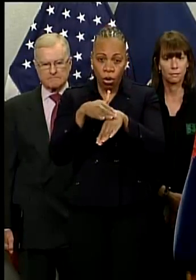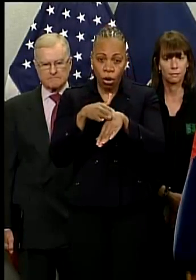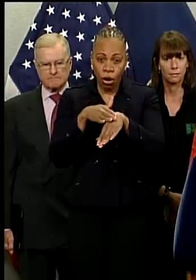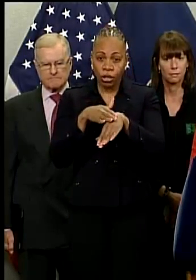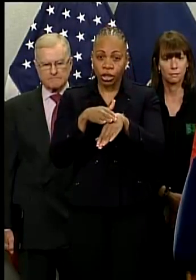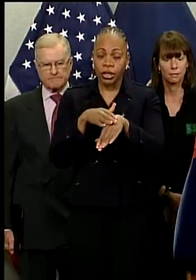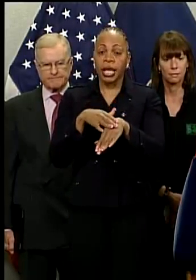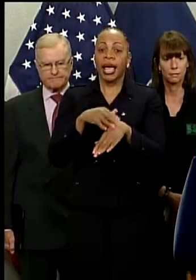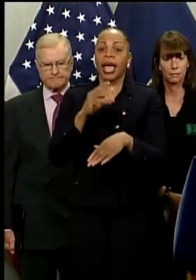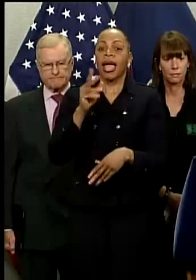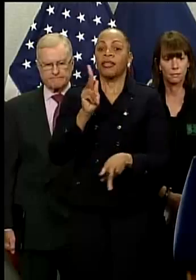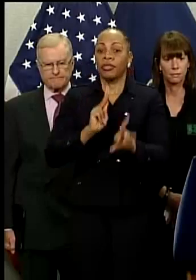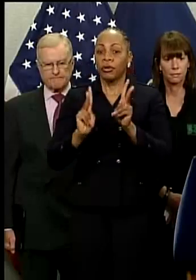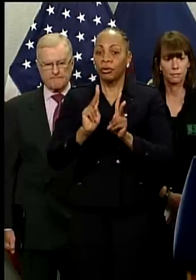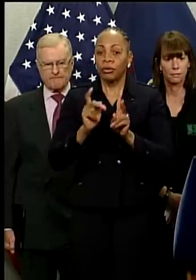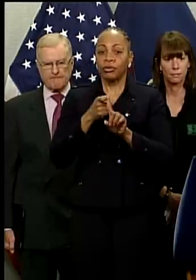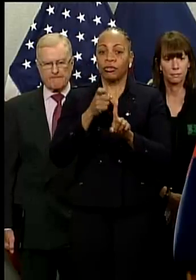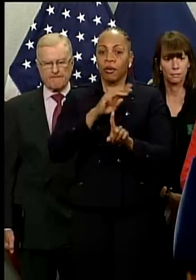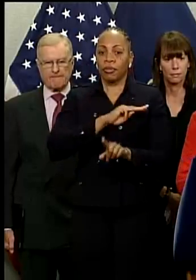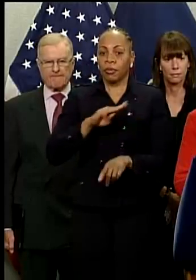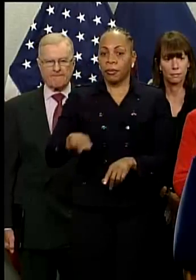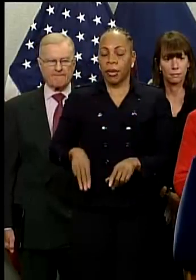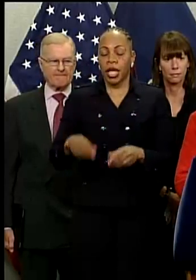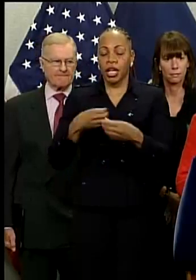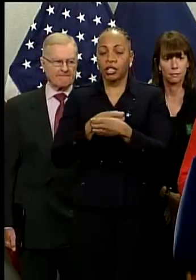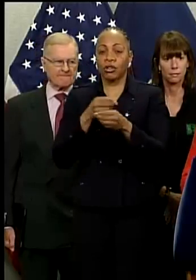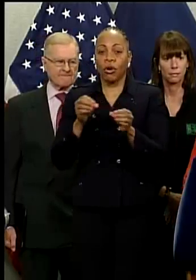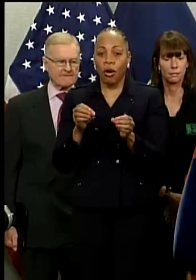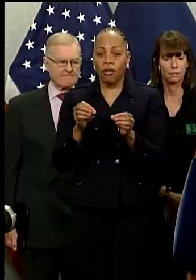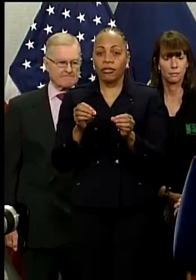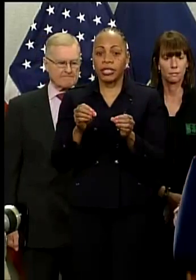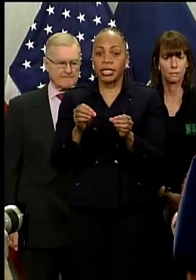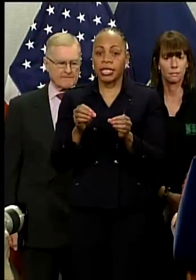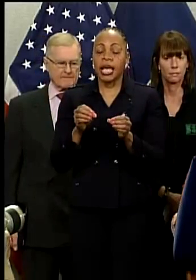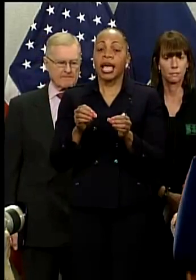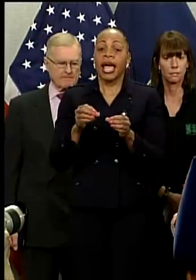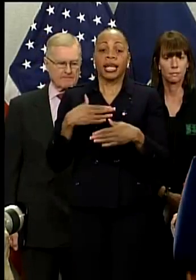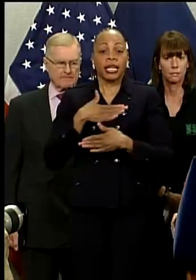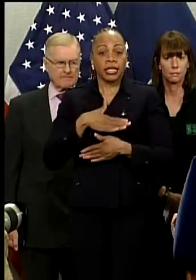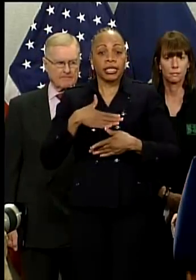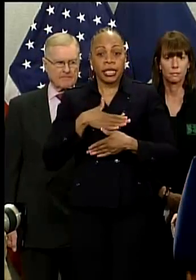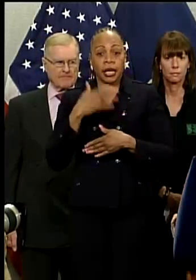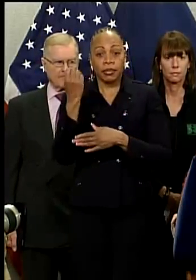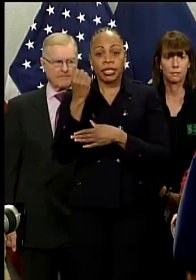mayor's office and media entertainment Saturday has been suspended.